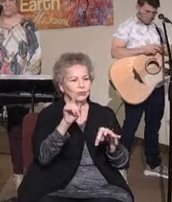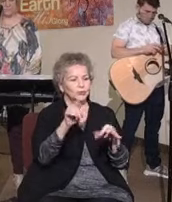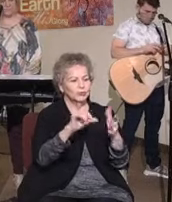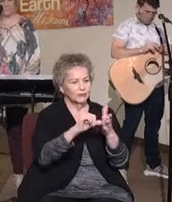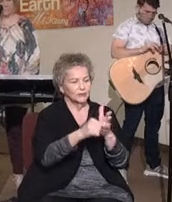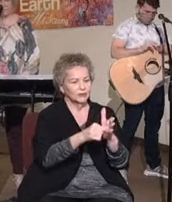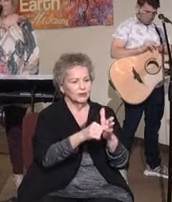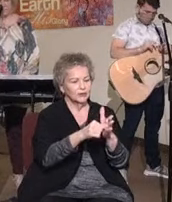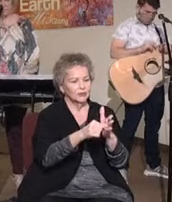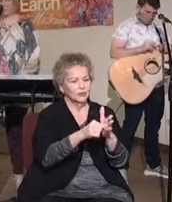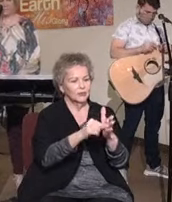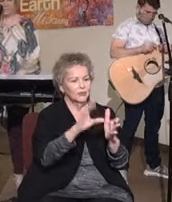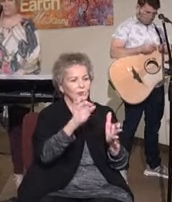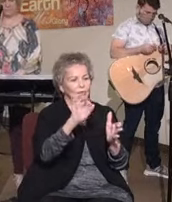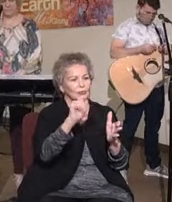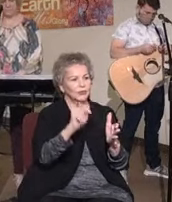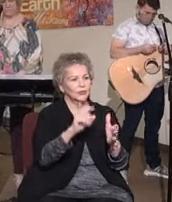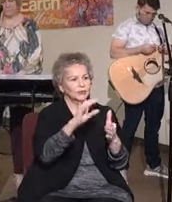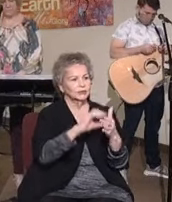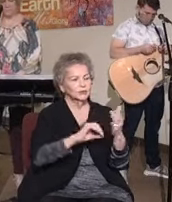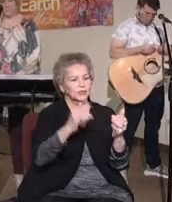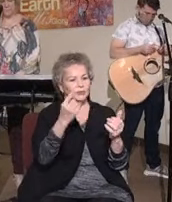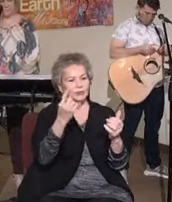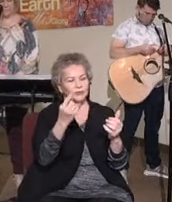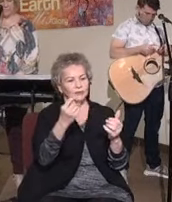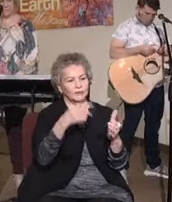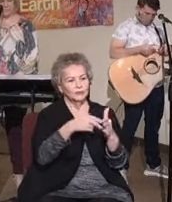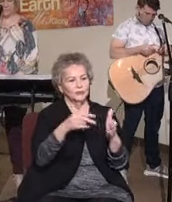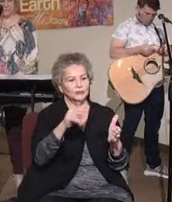11, verses 23 through 26.